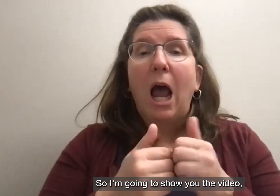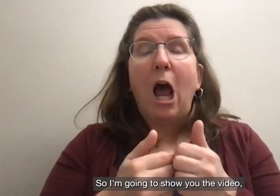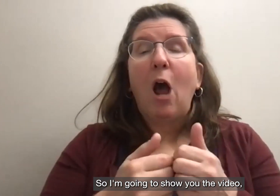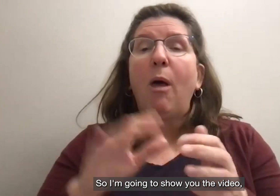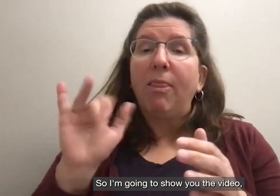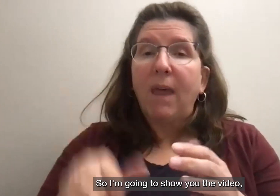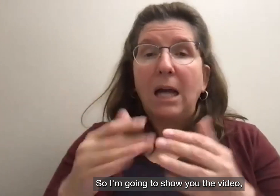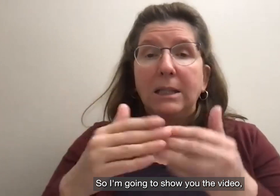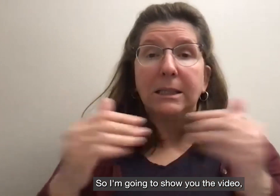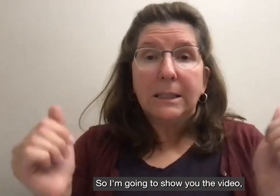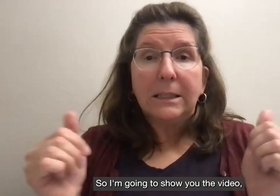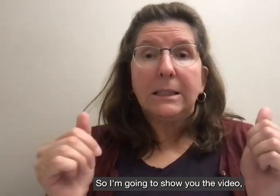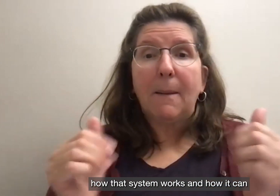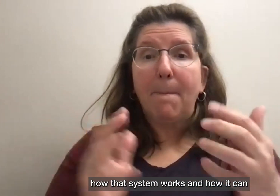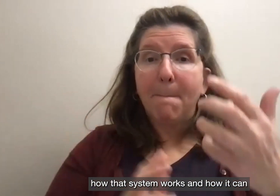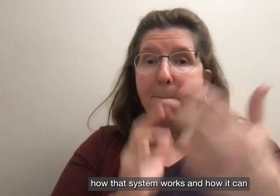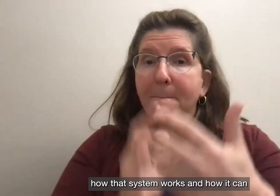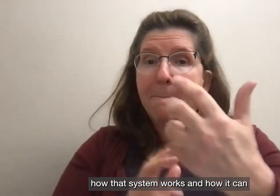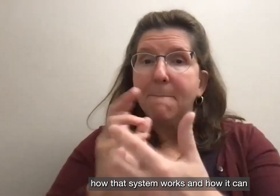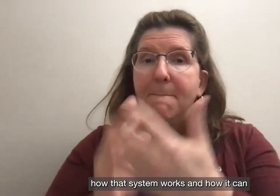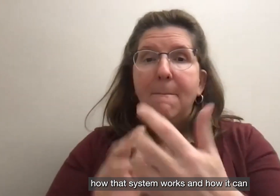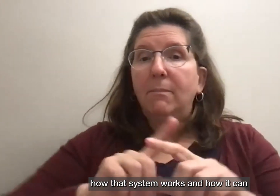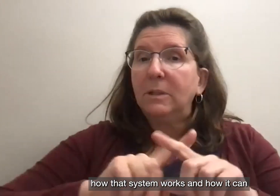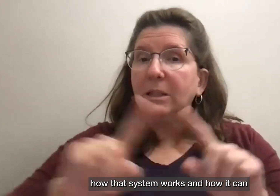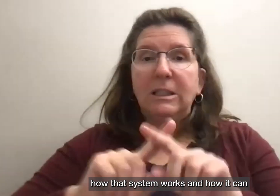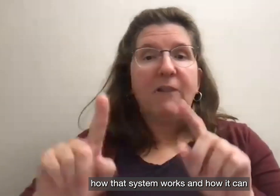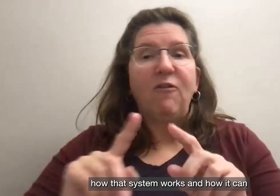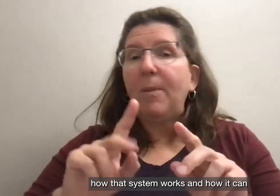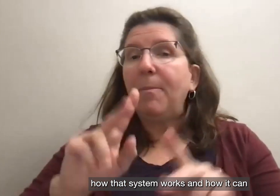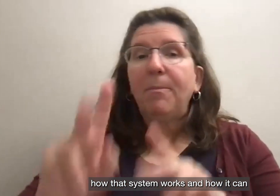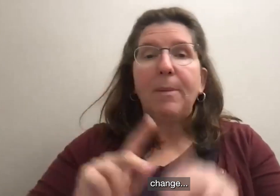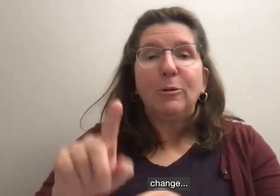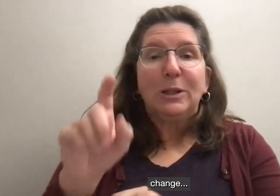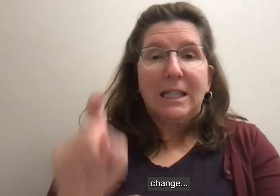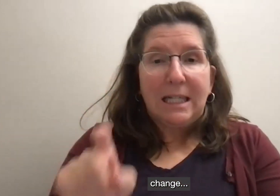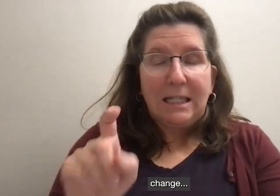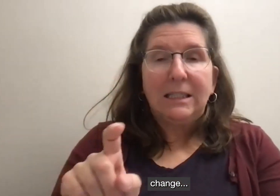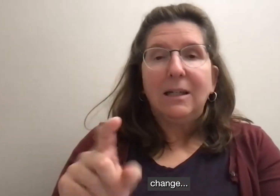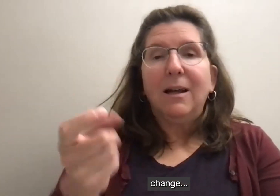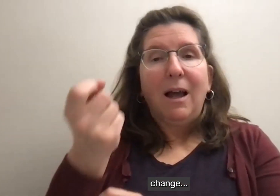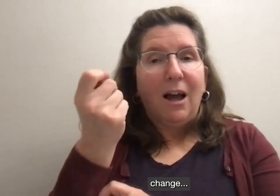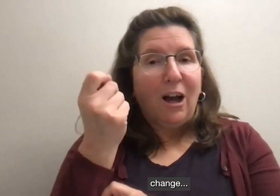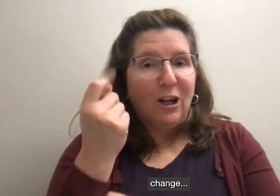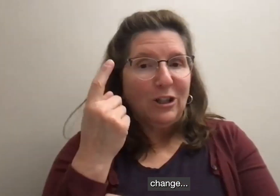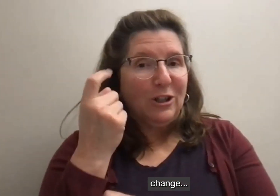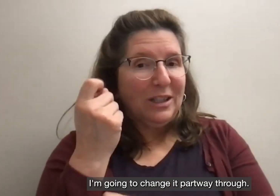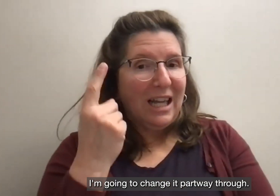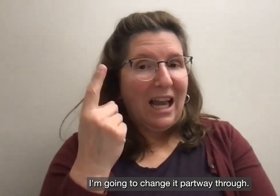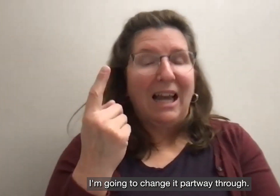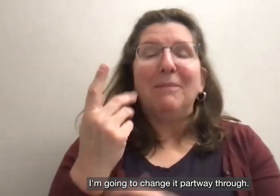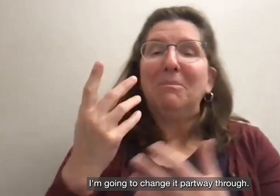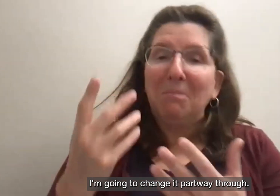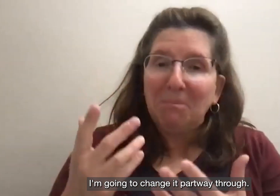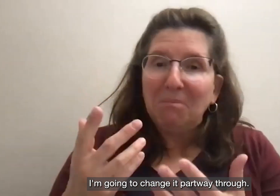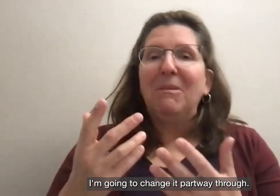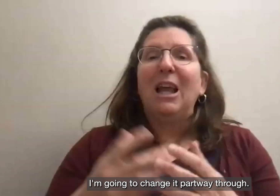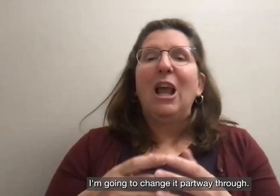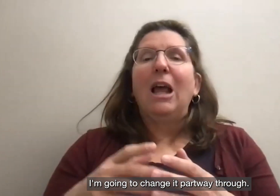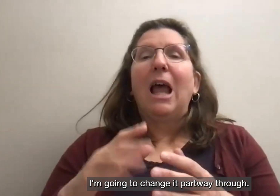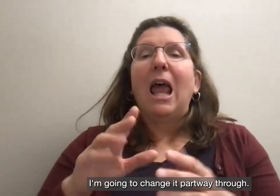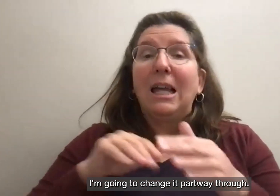you the video, how that system works and how it can change. I'm going to change